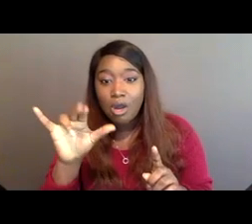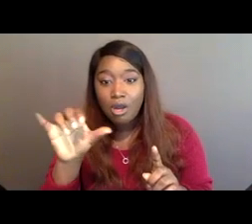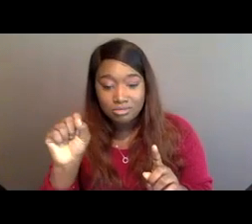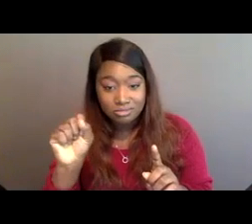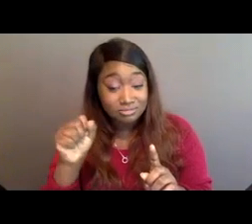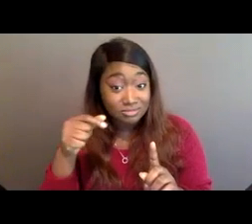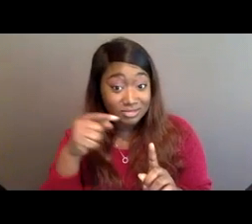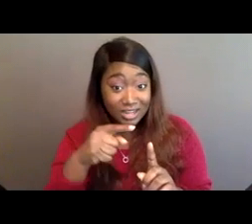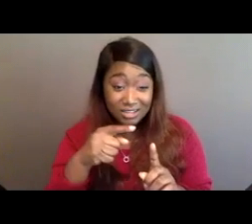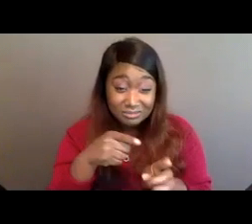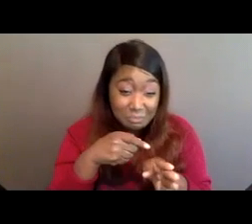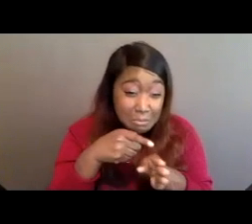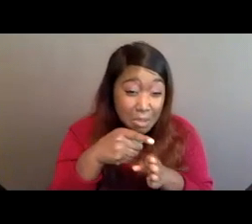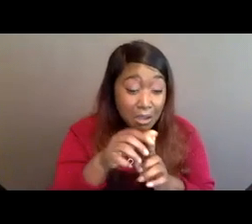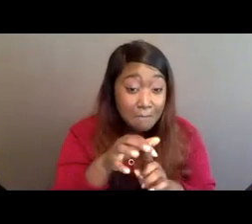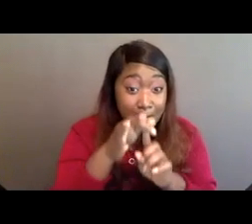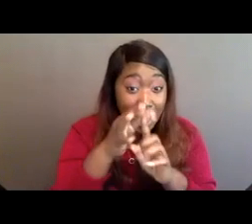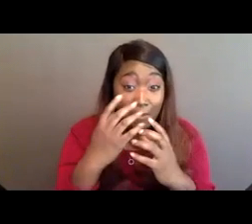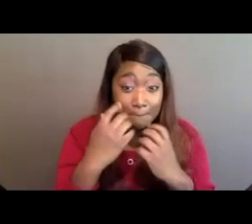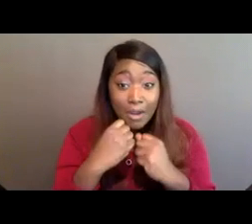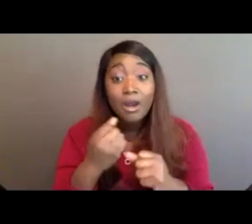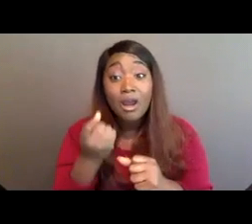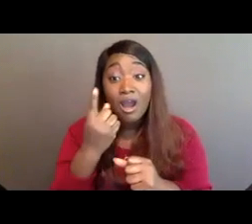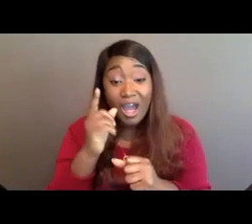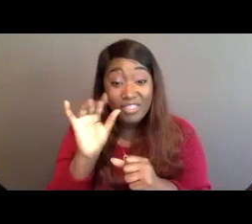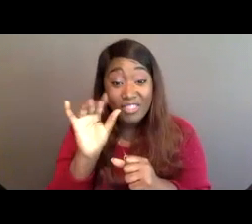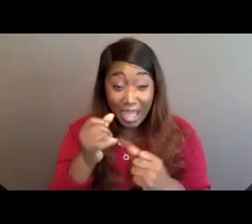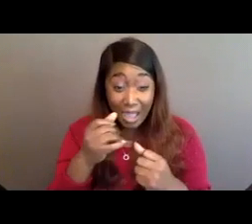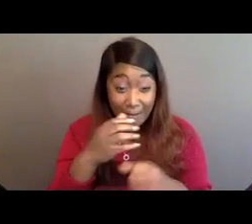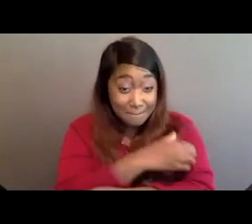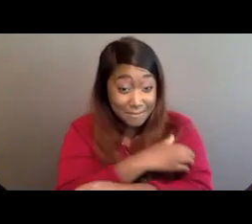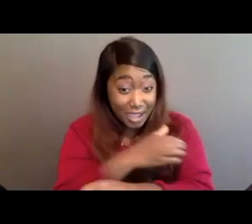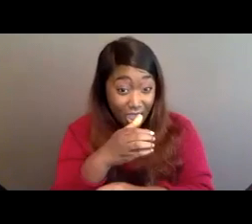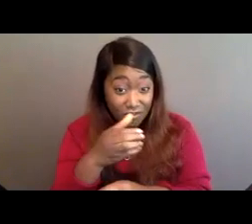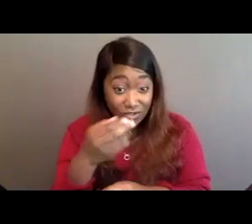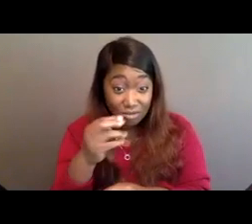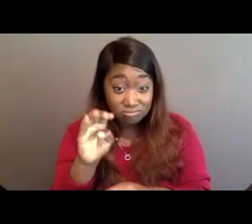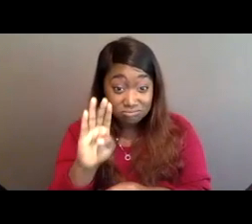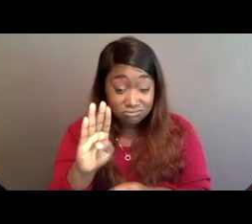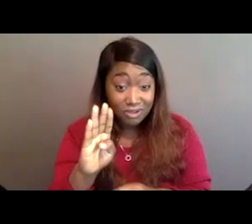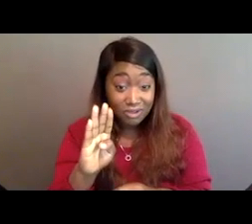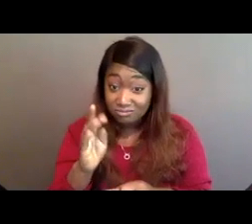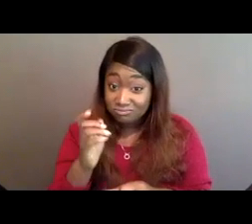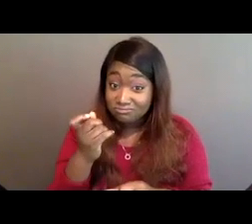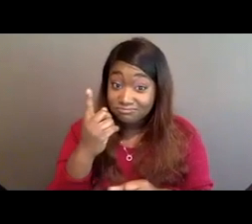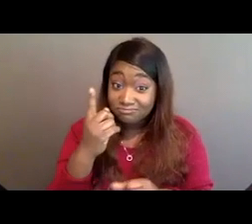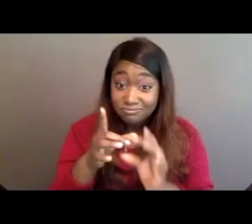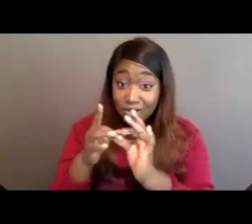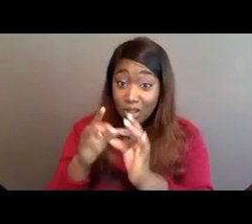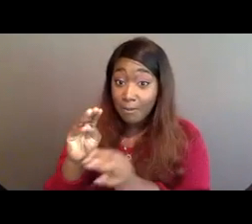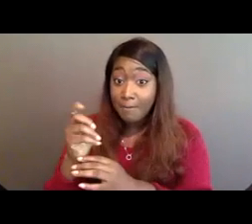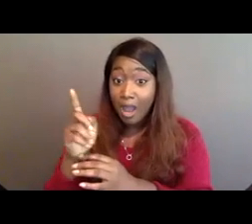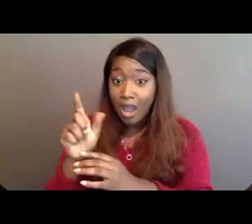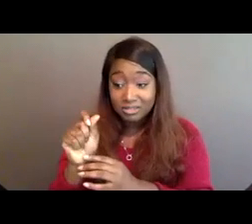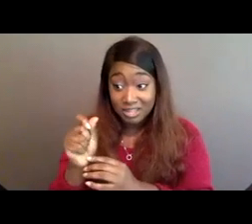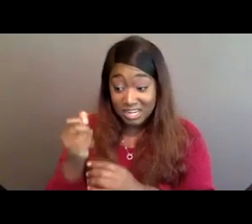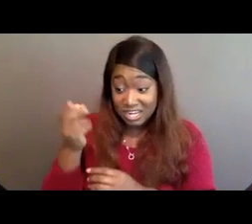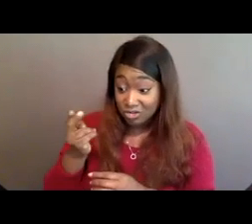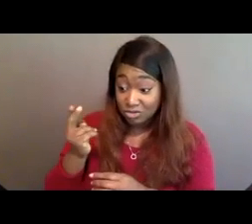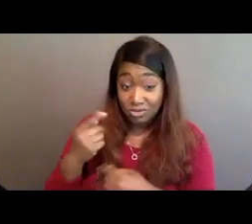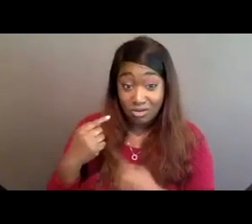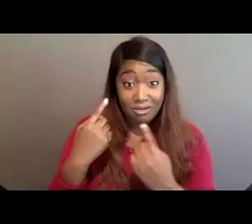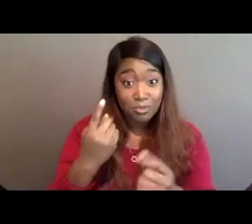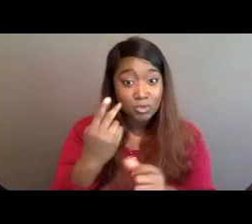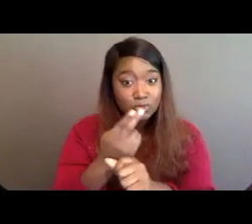back as far as the power of acupuncture. And it, in fact, was actually historically used much more, because think about it, how do you actually